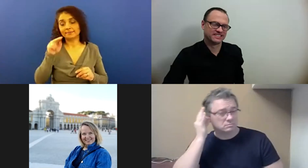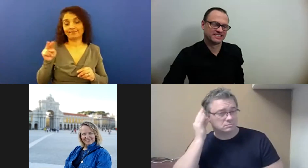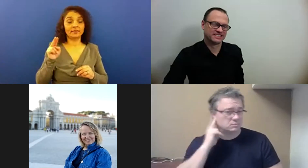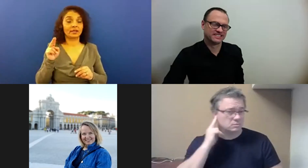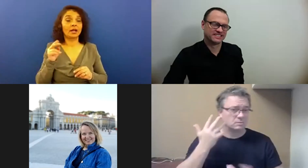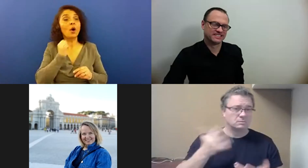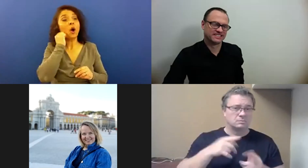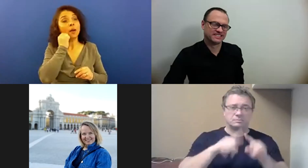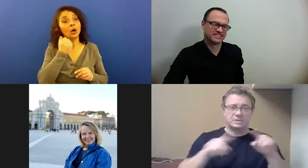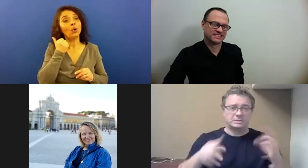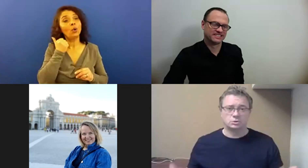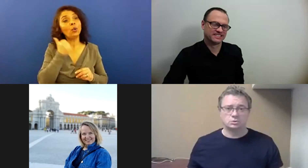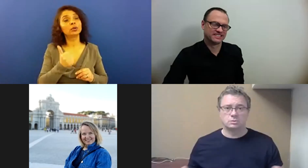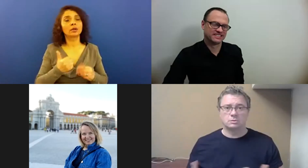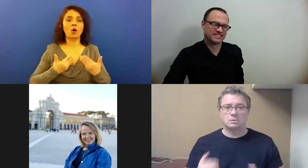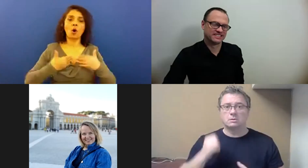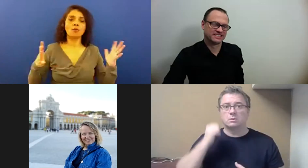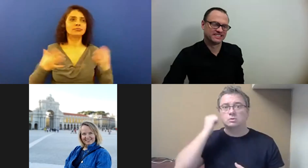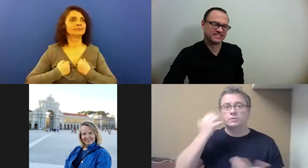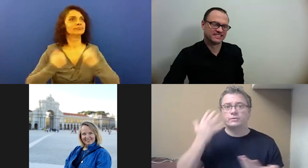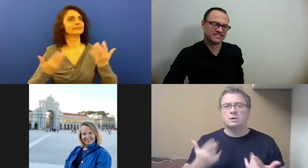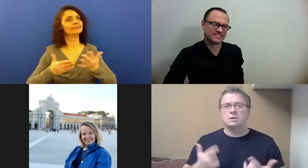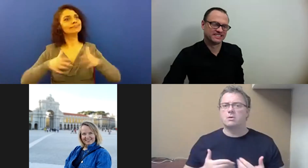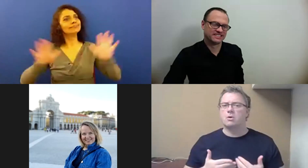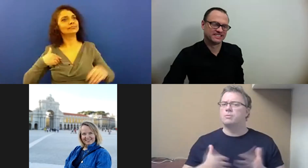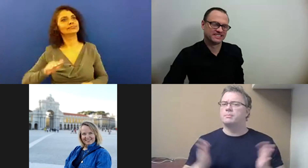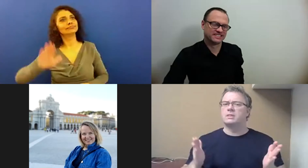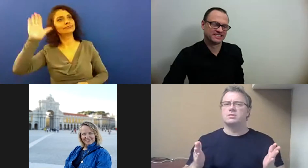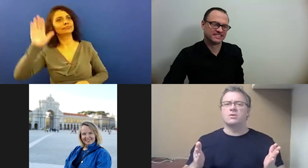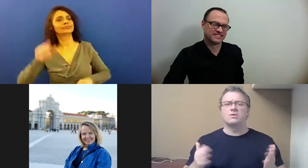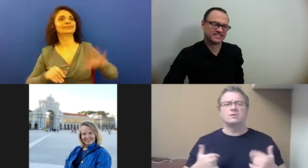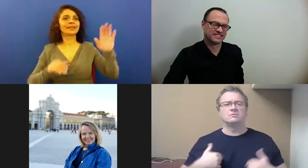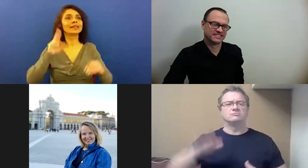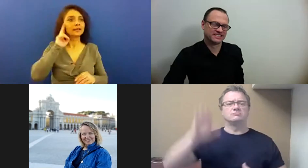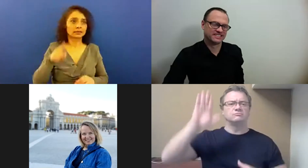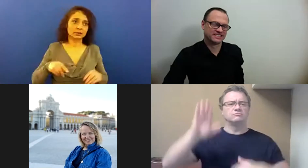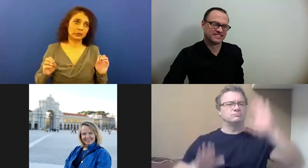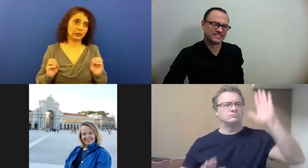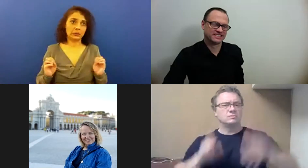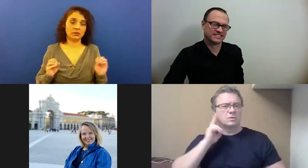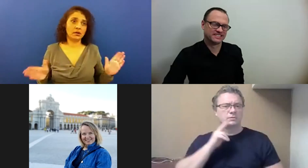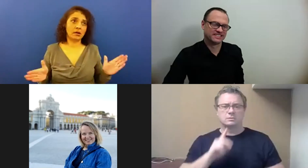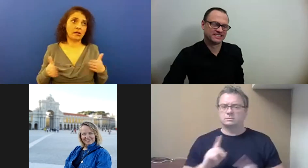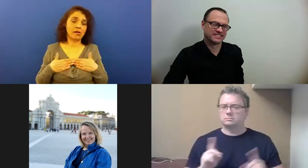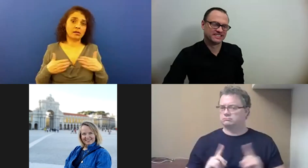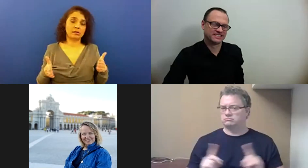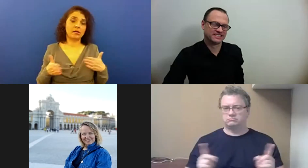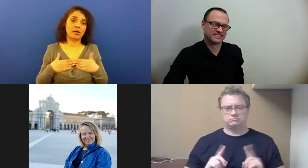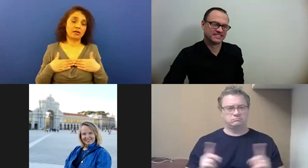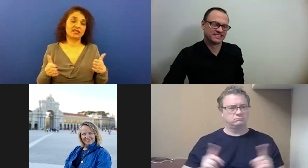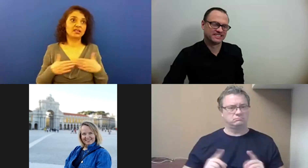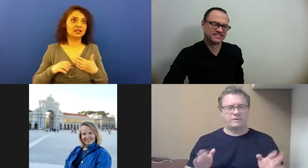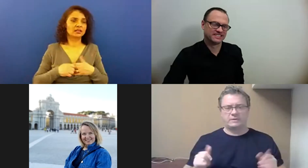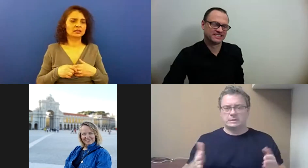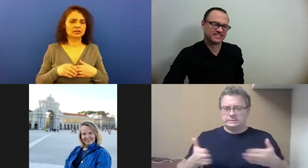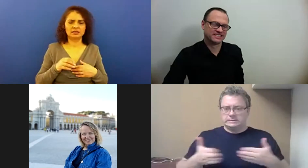Because deaf Roma women and men, we are rare. And we have no